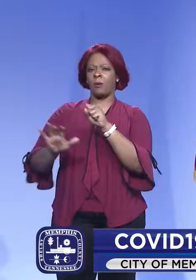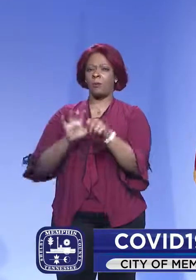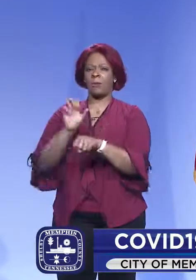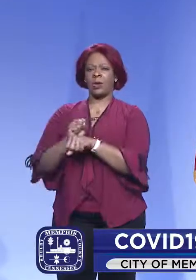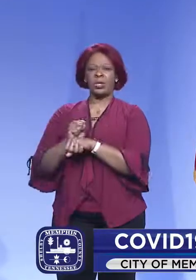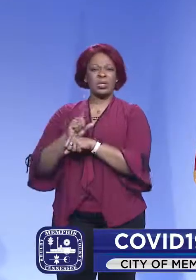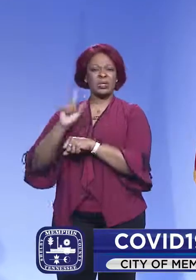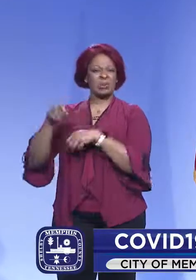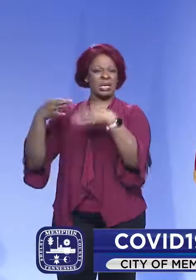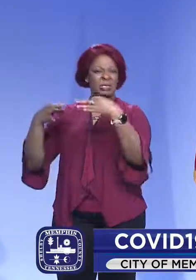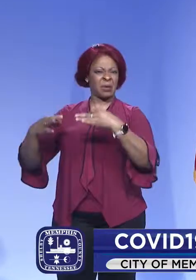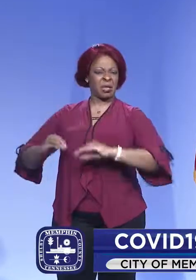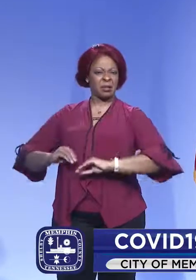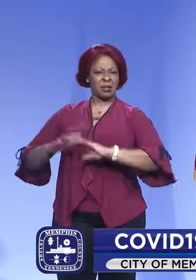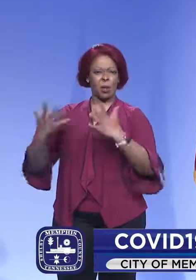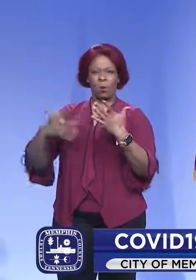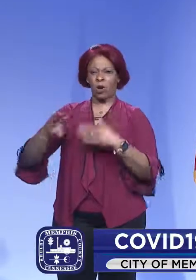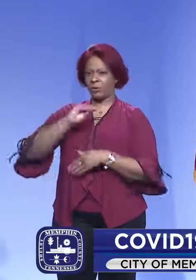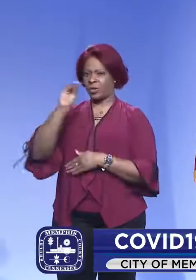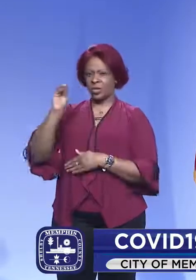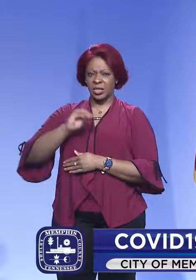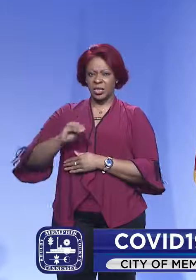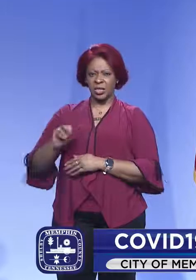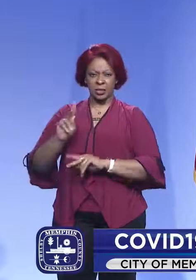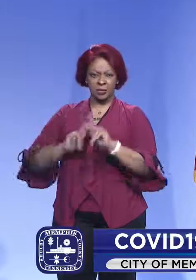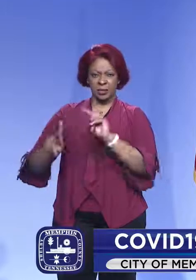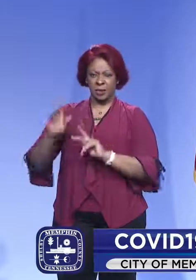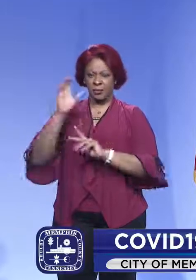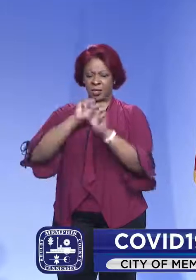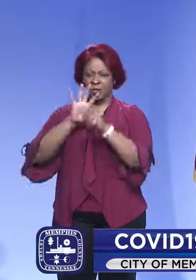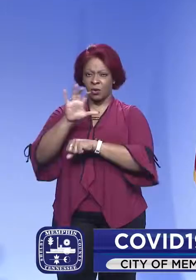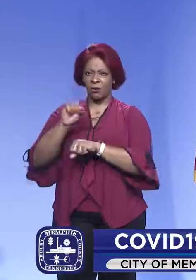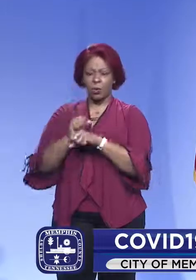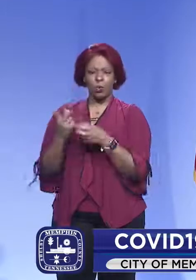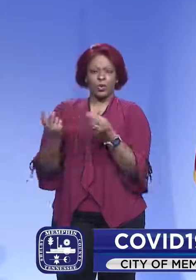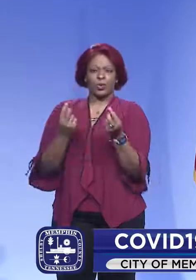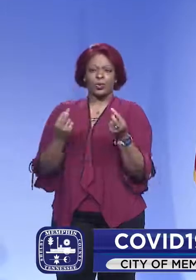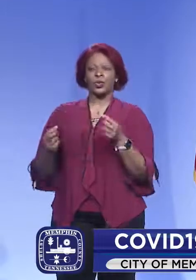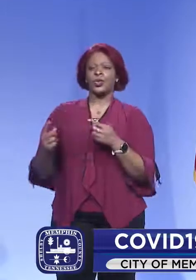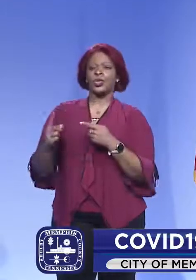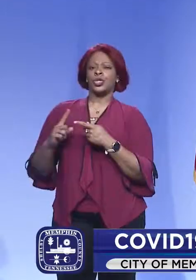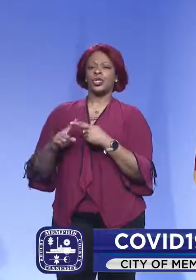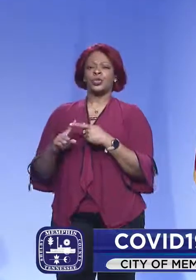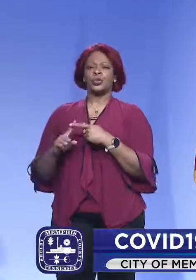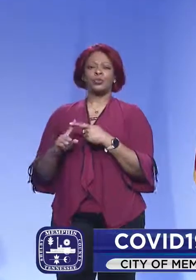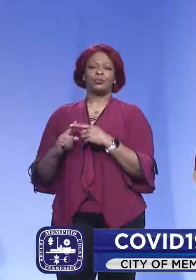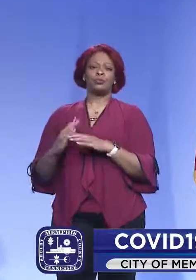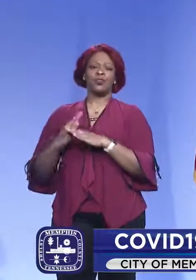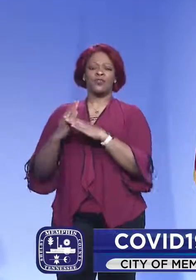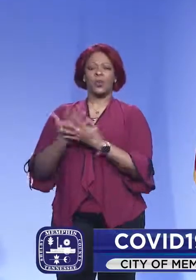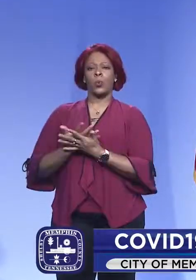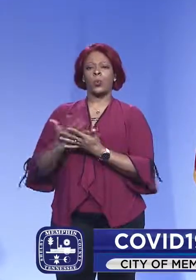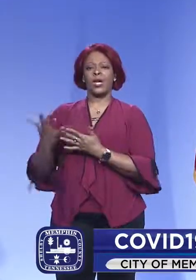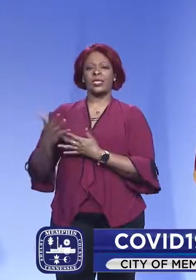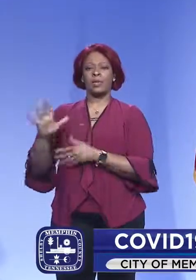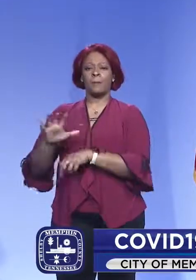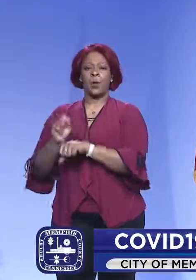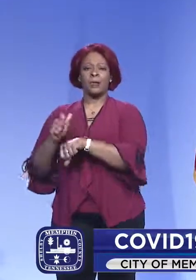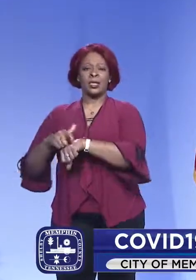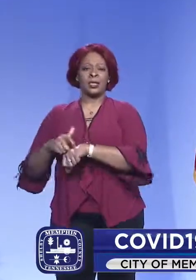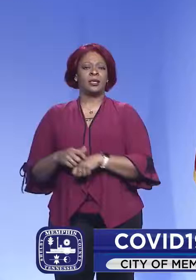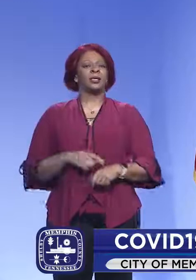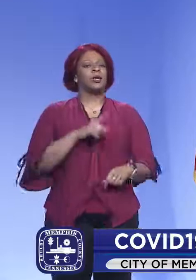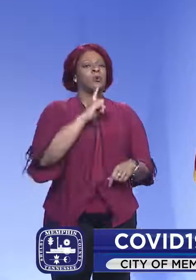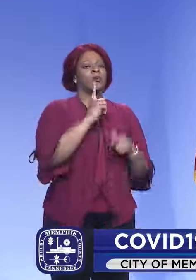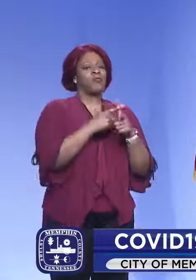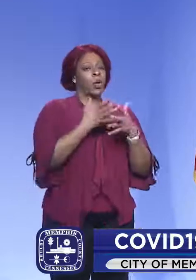shed some light on what percentage and what you're doing to sort of head off wasted vaccine? So first off, I